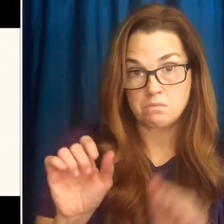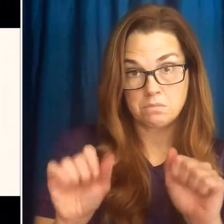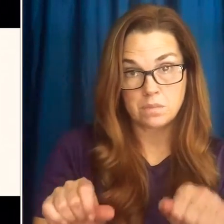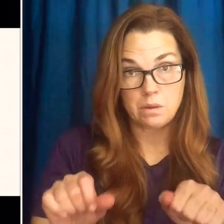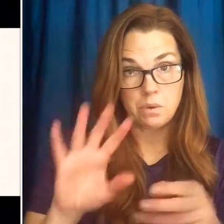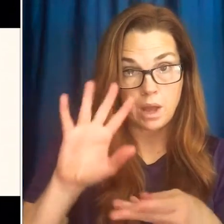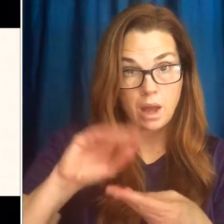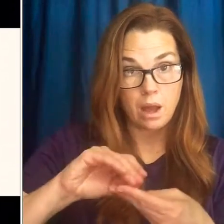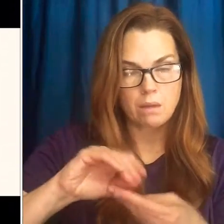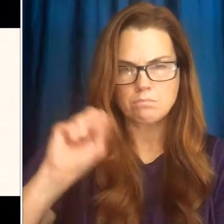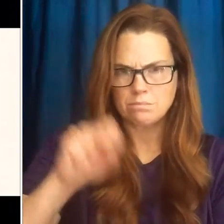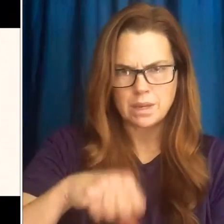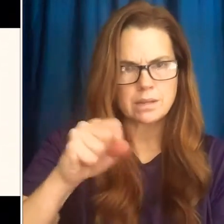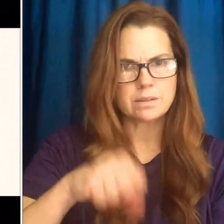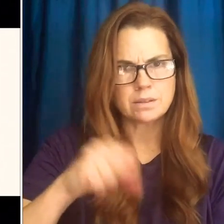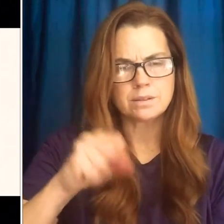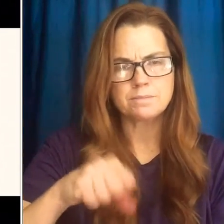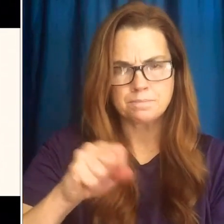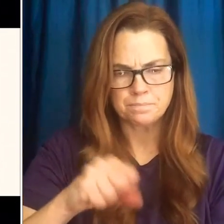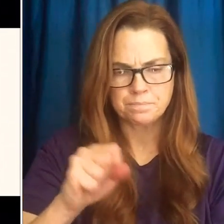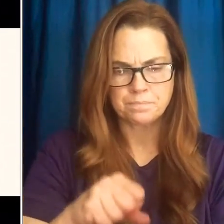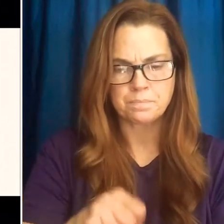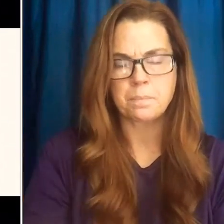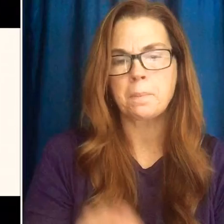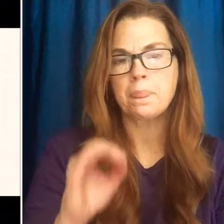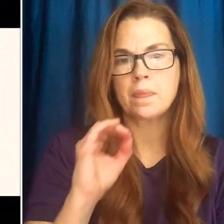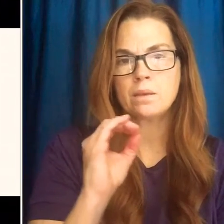0.65 plus